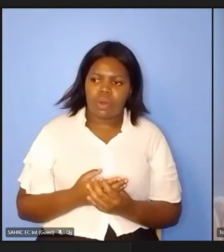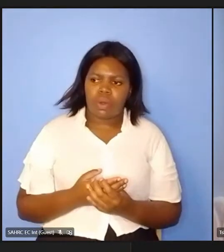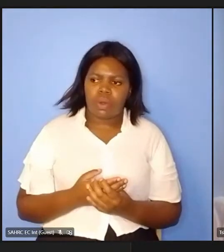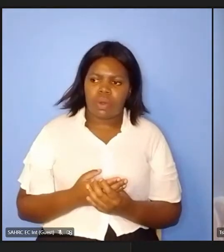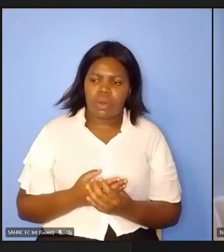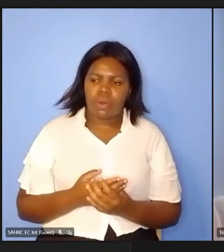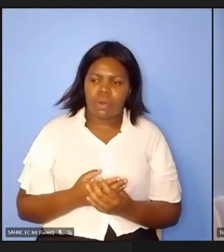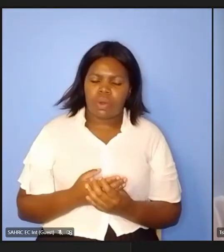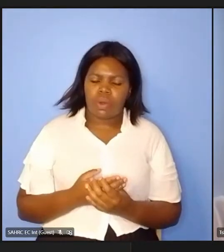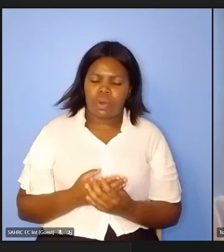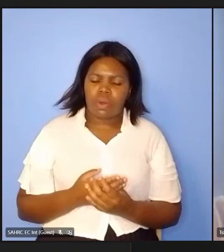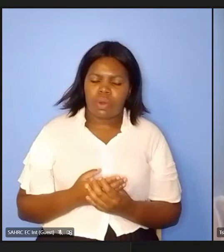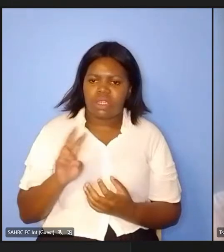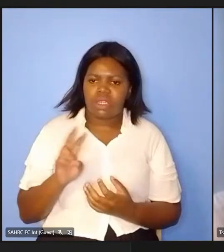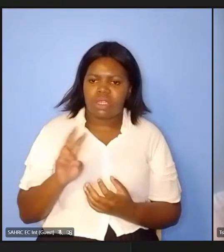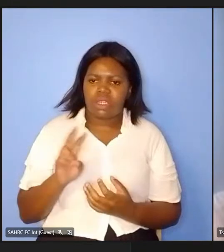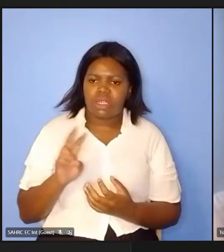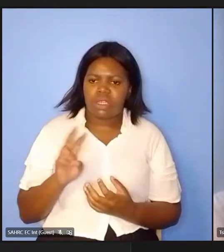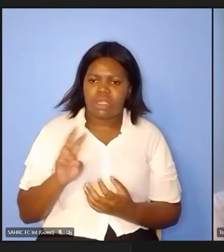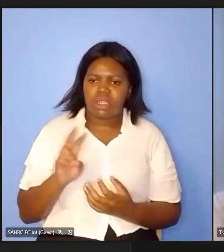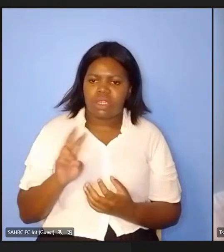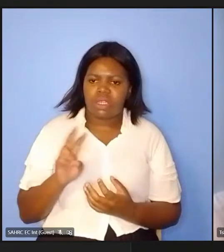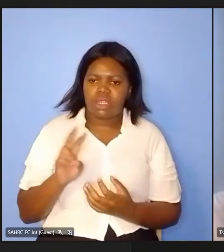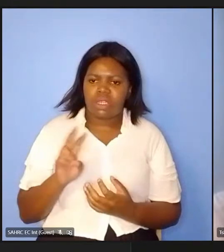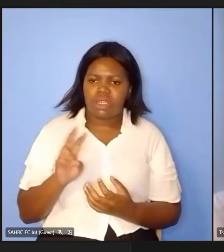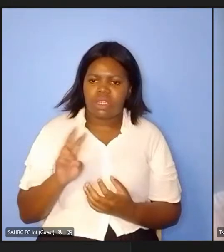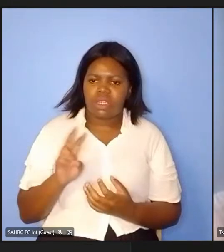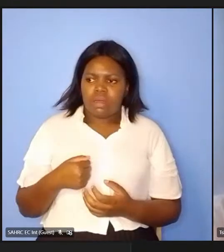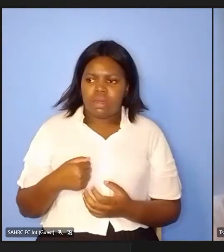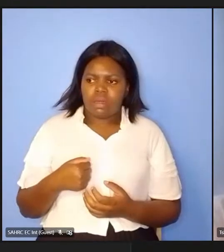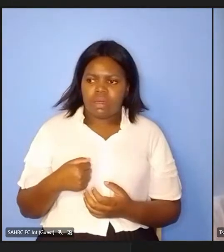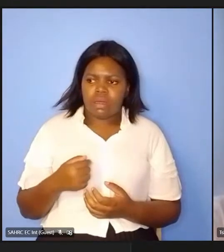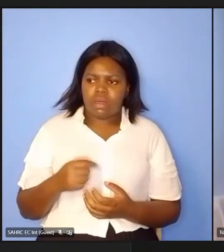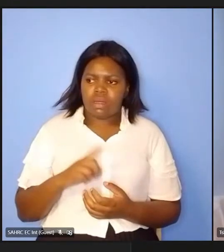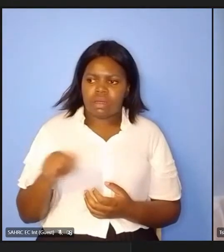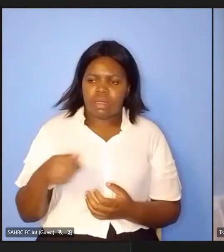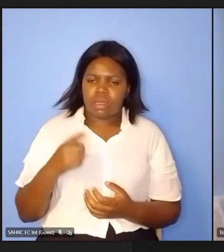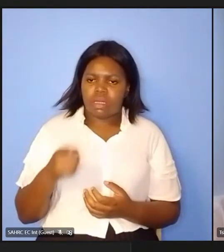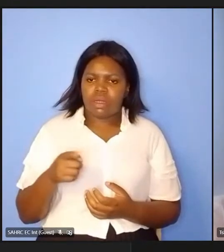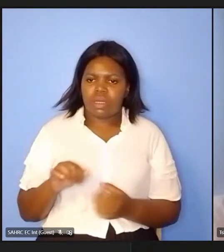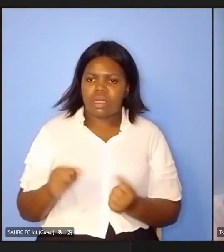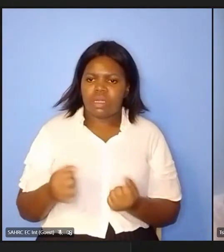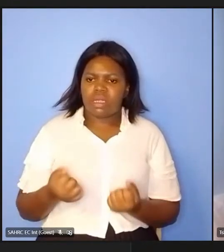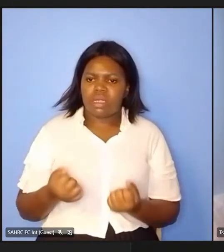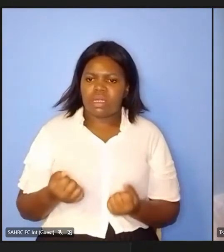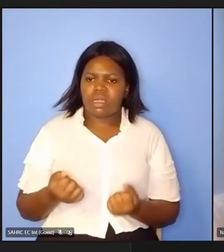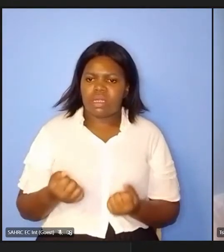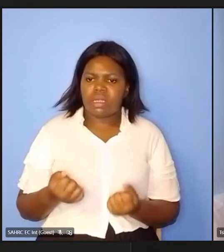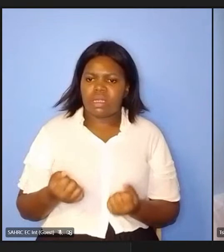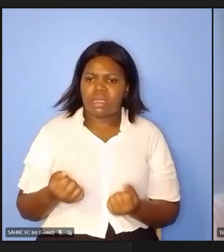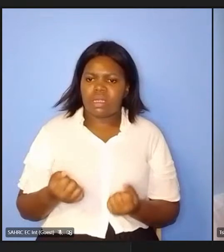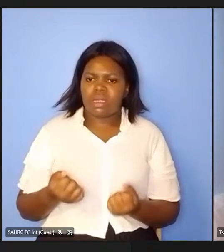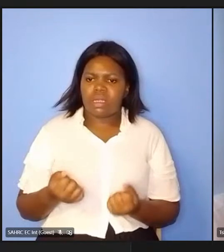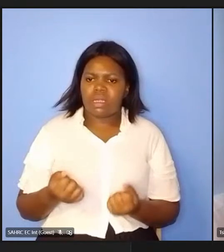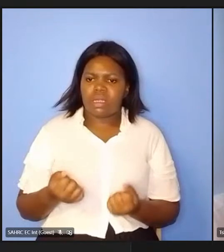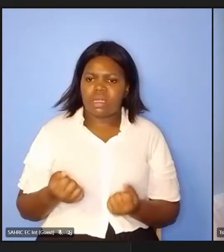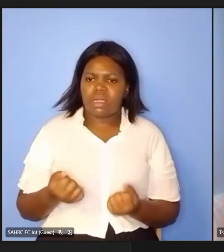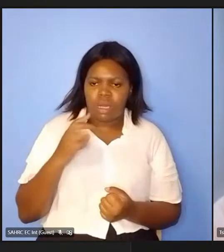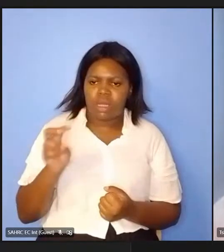see us, or how do you see us superimposing this whole experience, and what is your view on that?